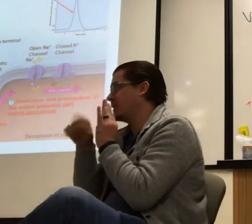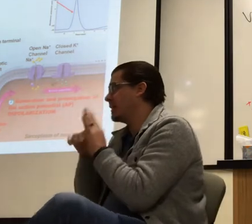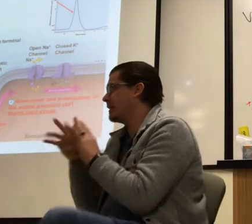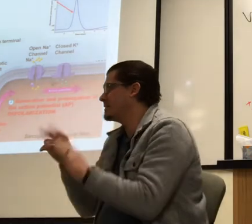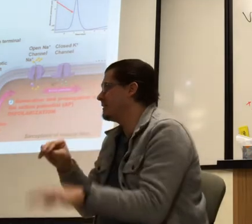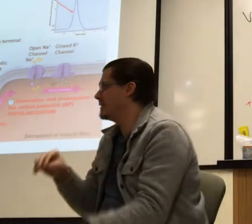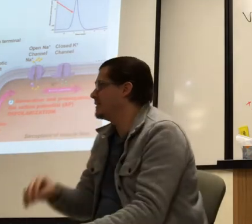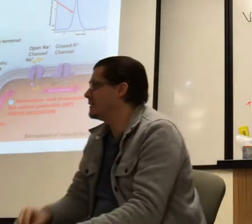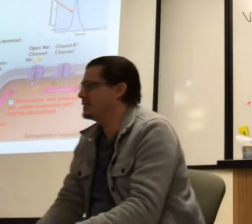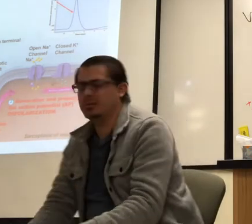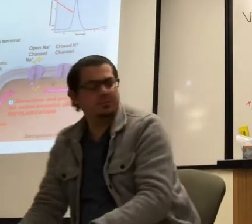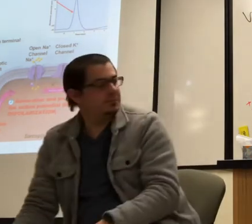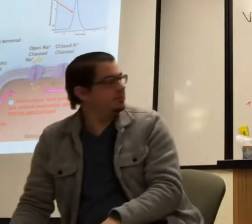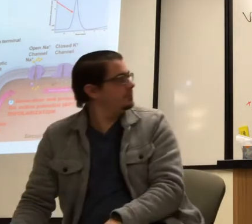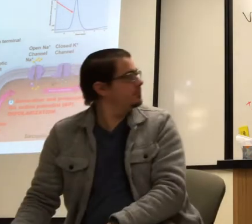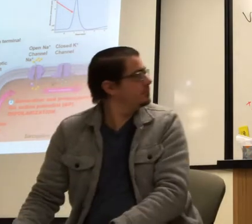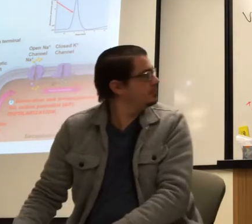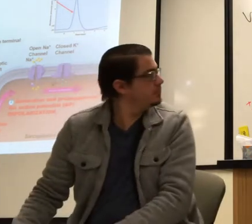In the state of rest,